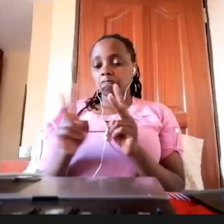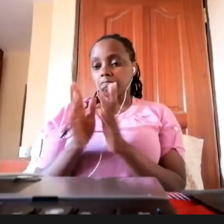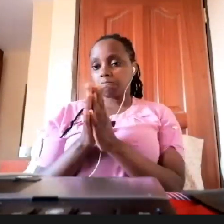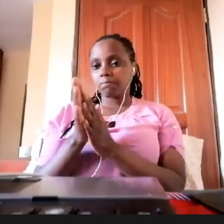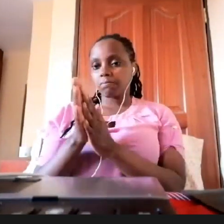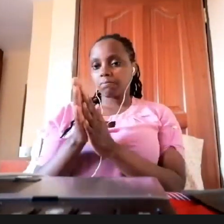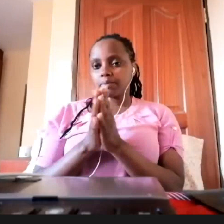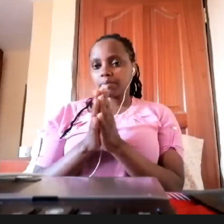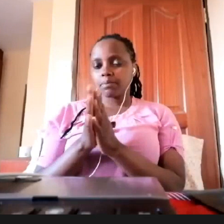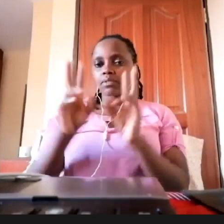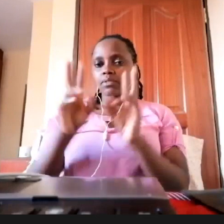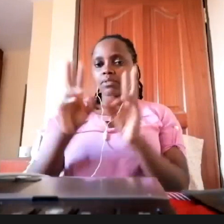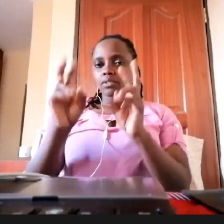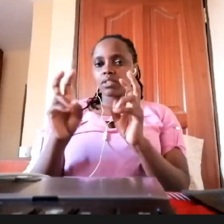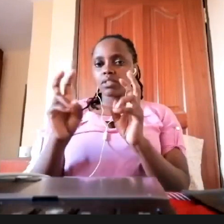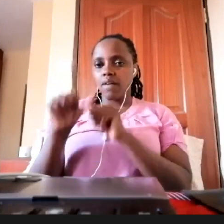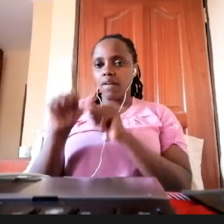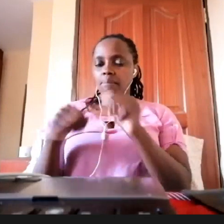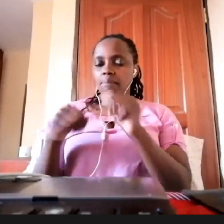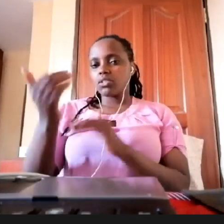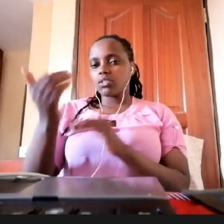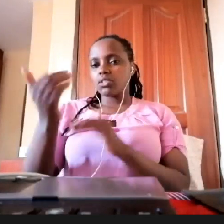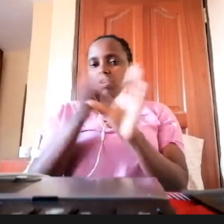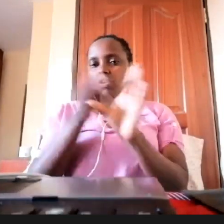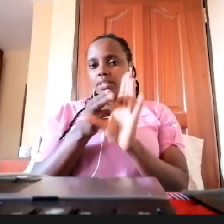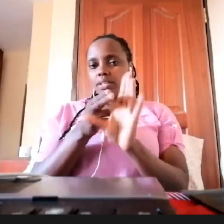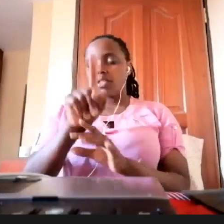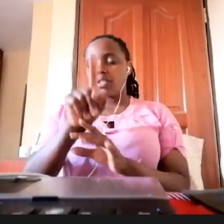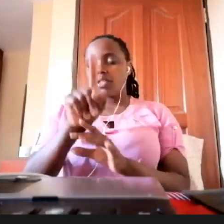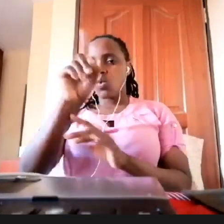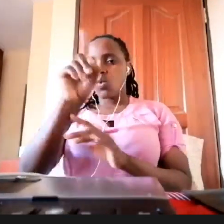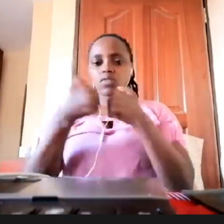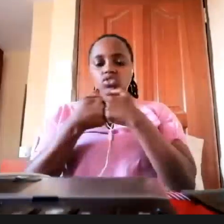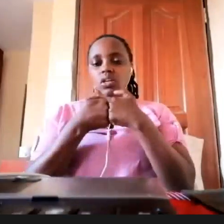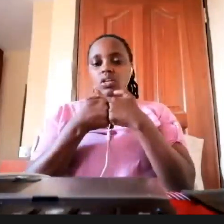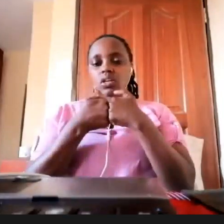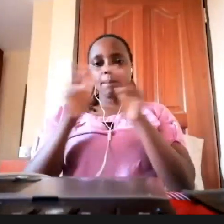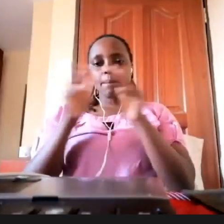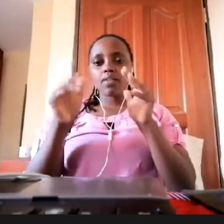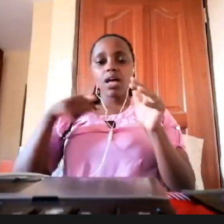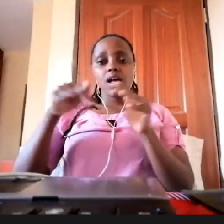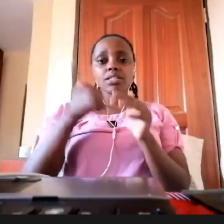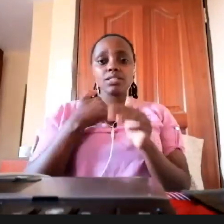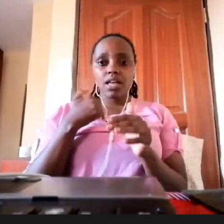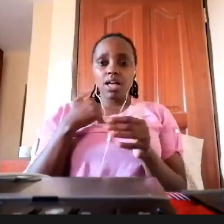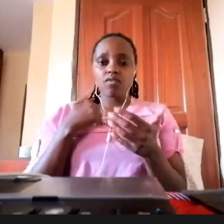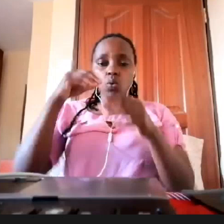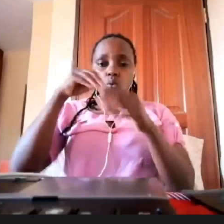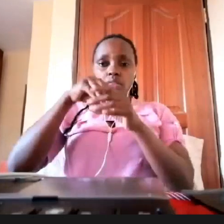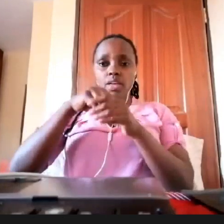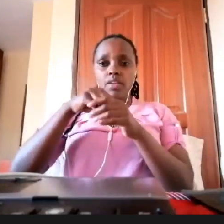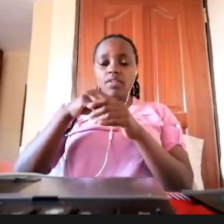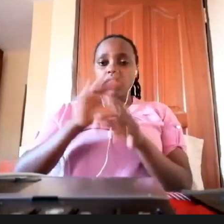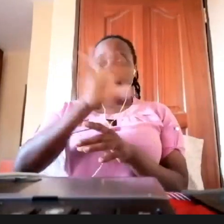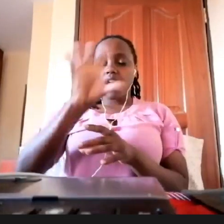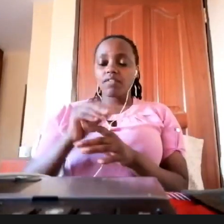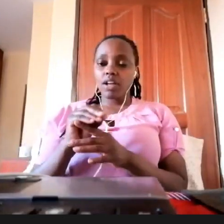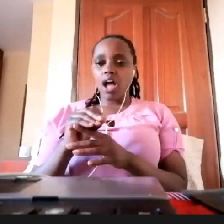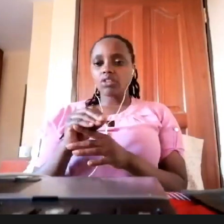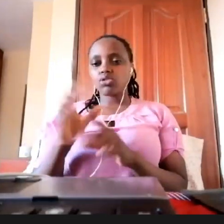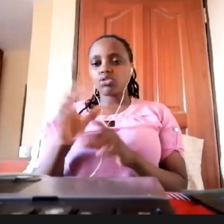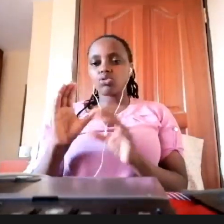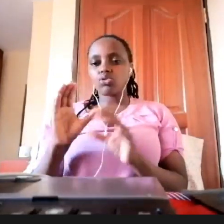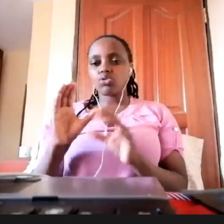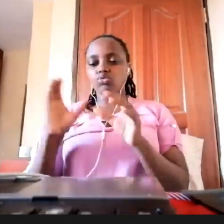issue in terms of child participation, and this is one of the challenges that we are also facing within the African Committee of Experts. And it's just